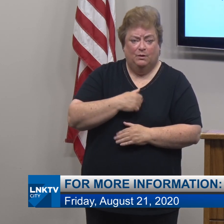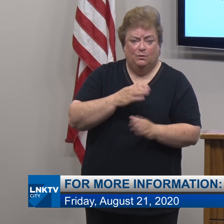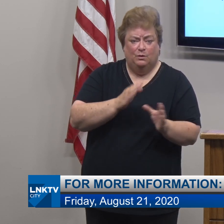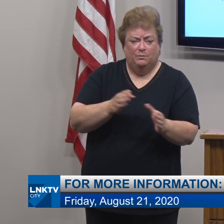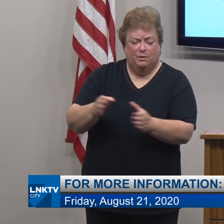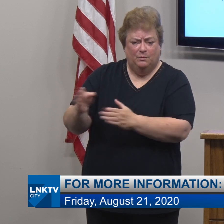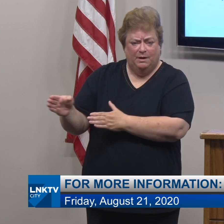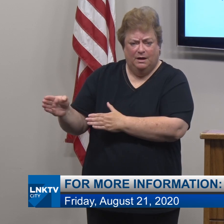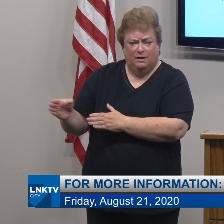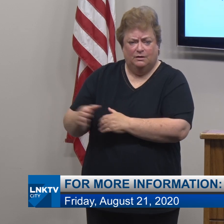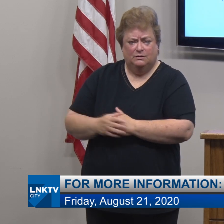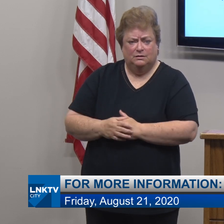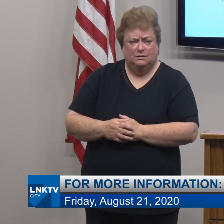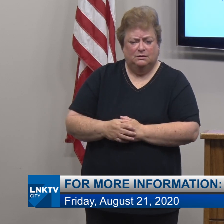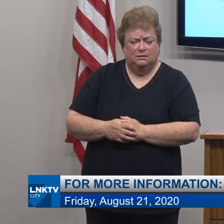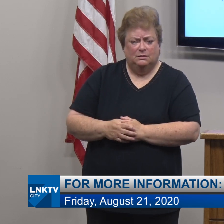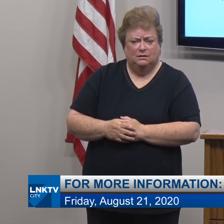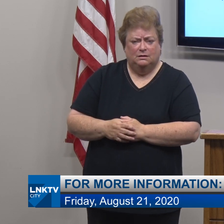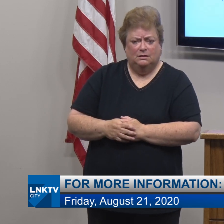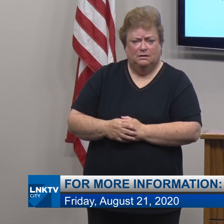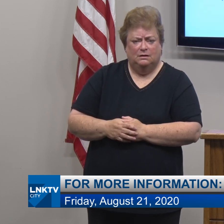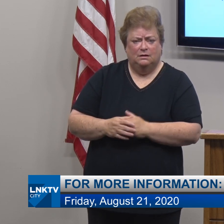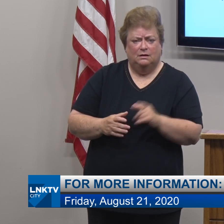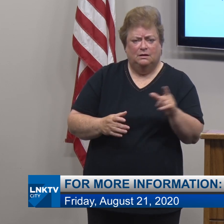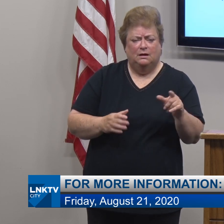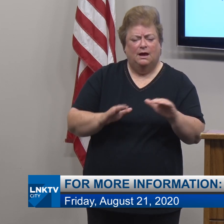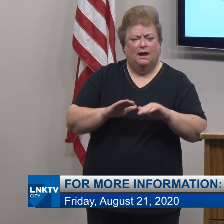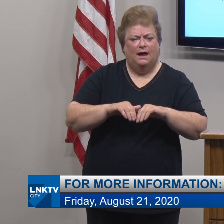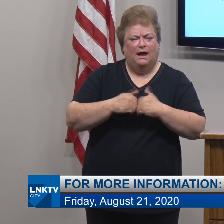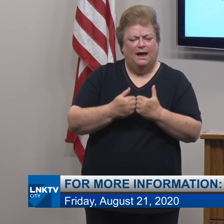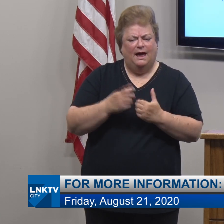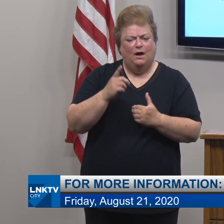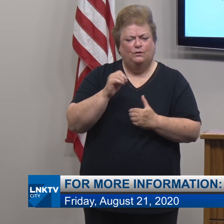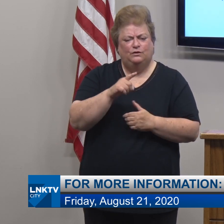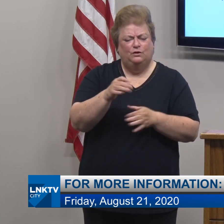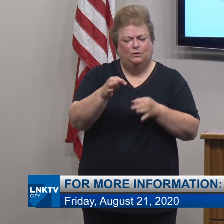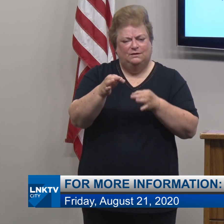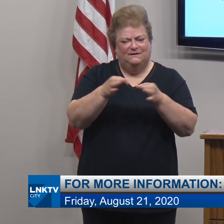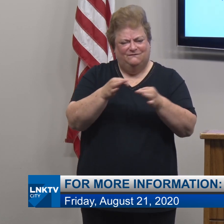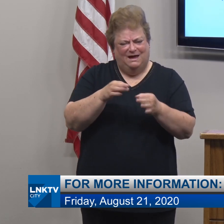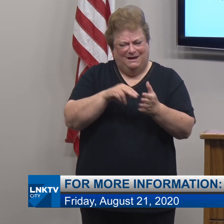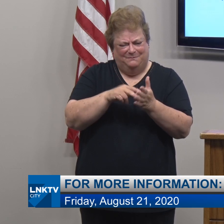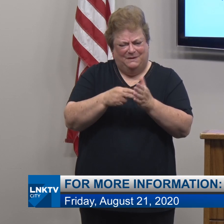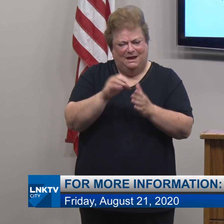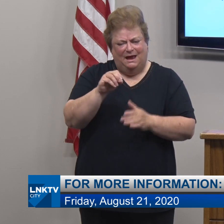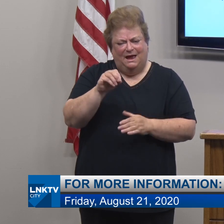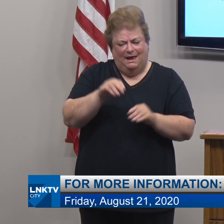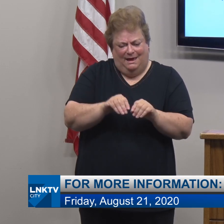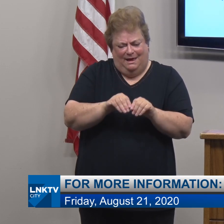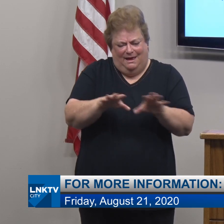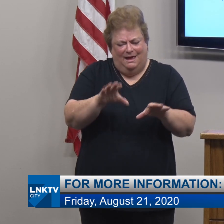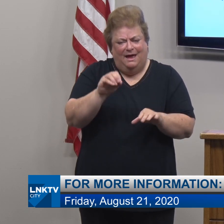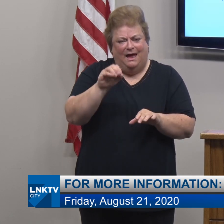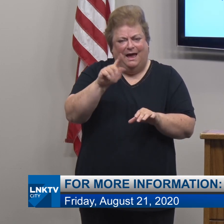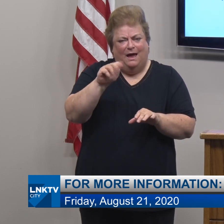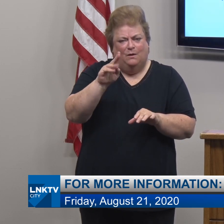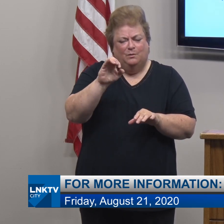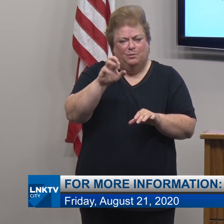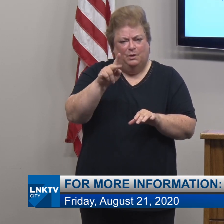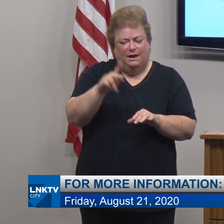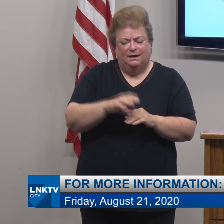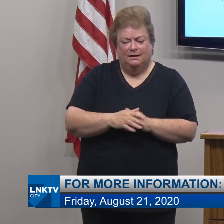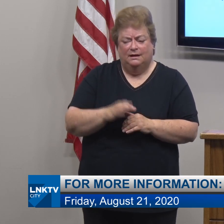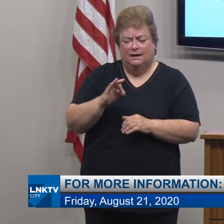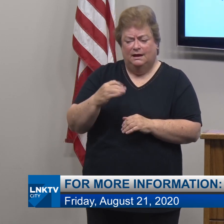Pat, how do you define an outbreak? Well, it's a number of cases. You can have a cluster